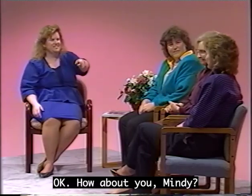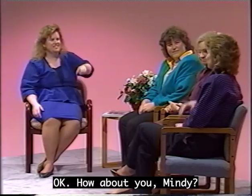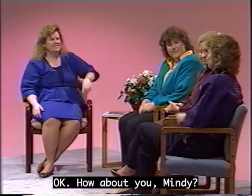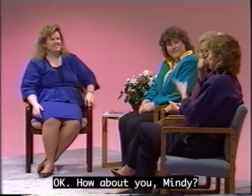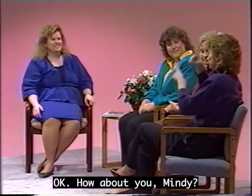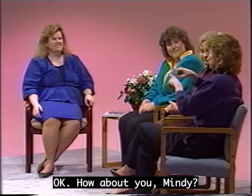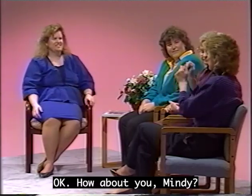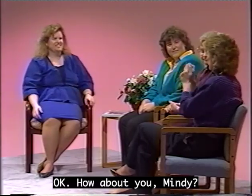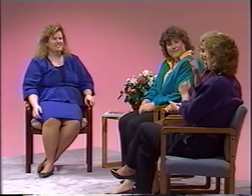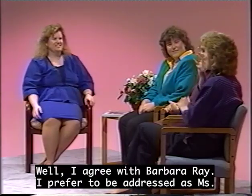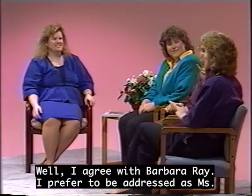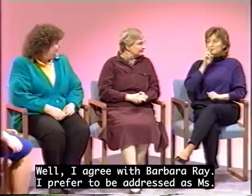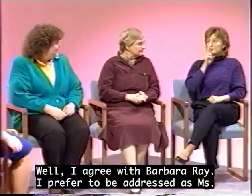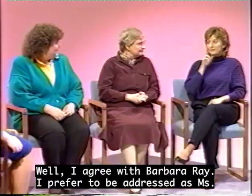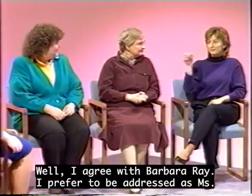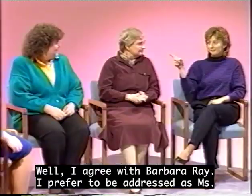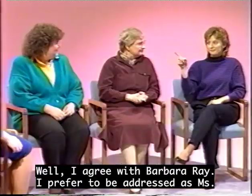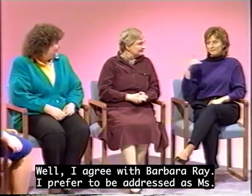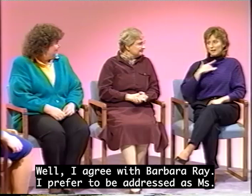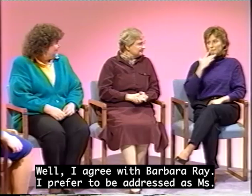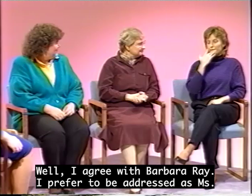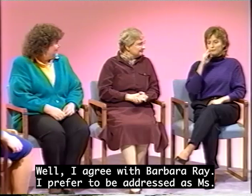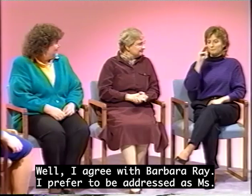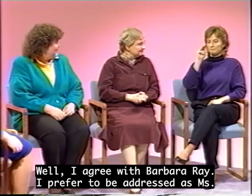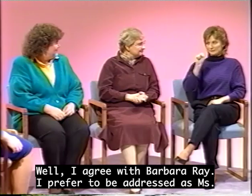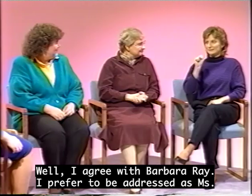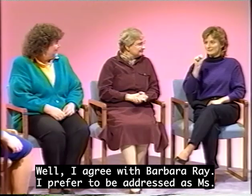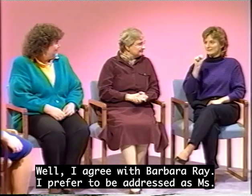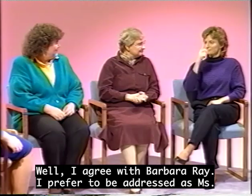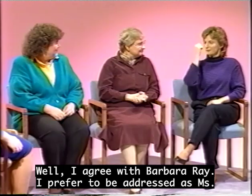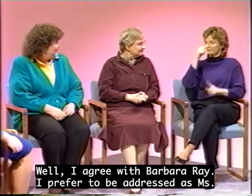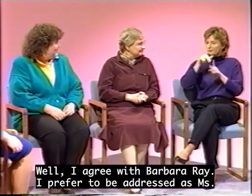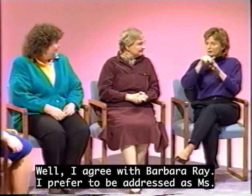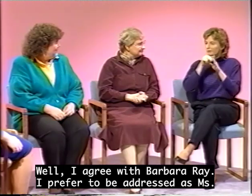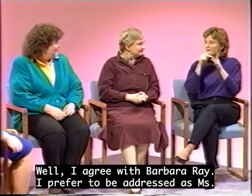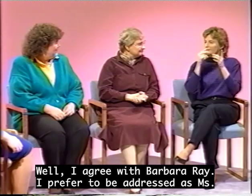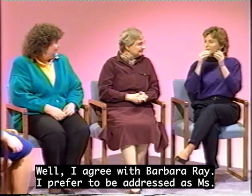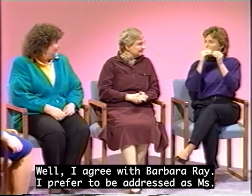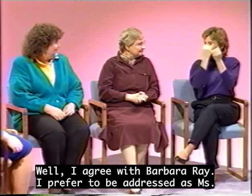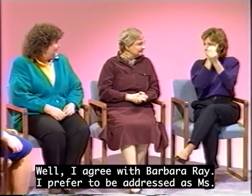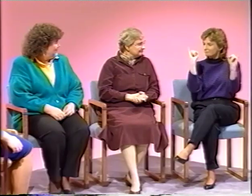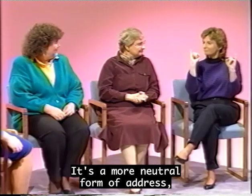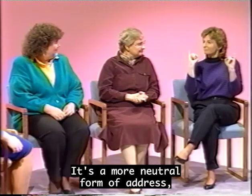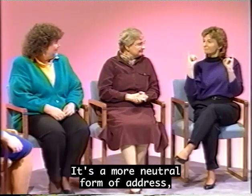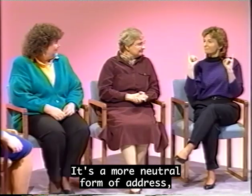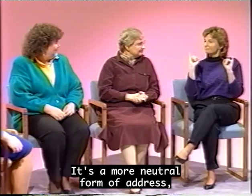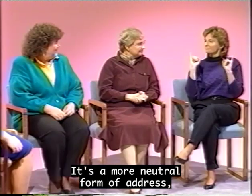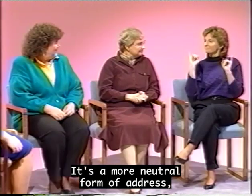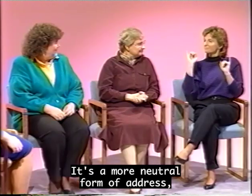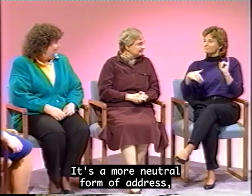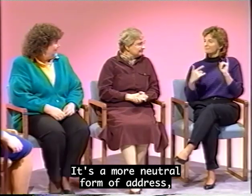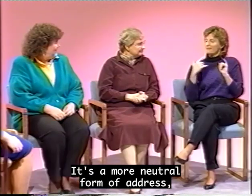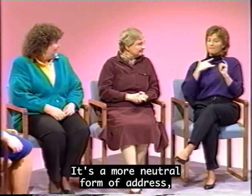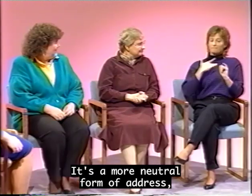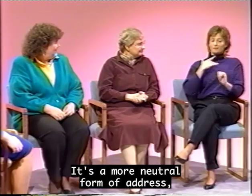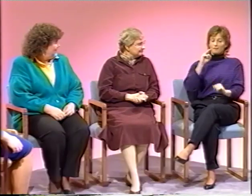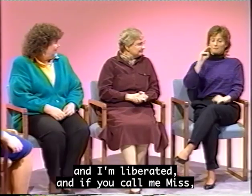about you, Mindy? Well, I agree with Barbara Ray. I prefer to be addressed as Ms. It's a more neutral form of address, and